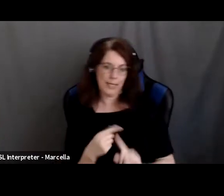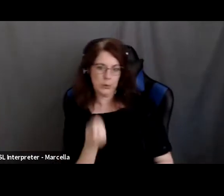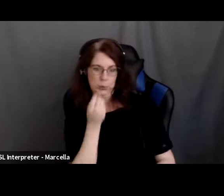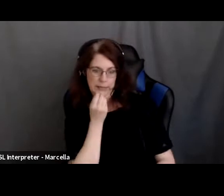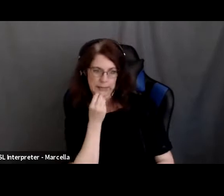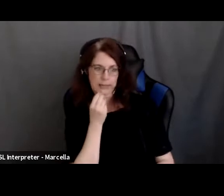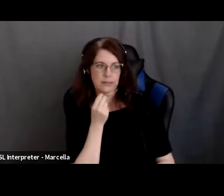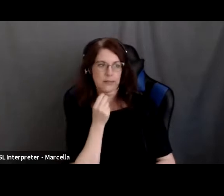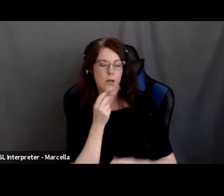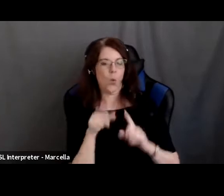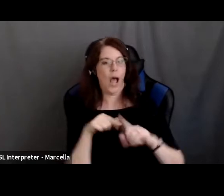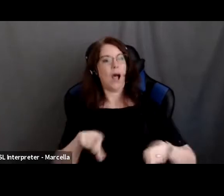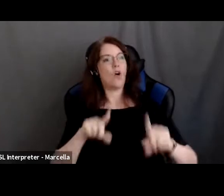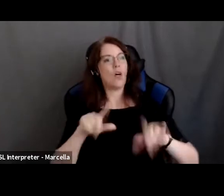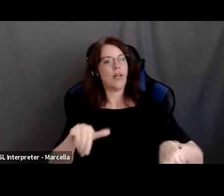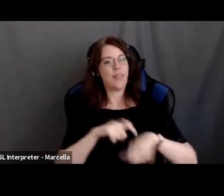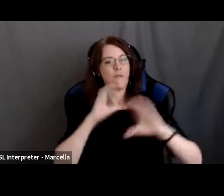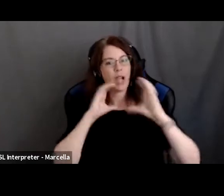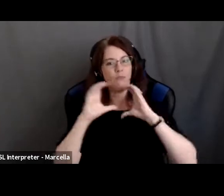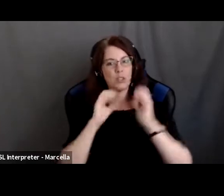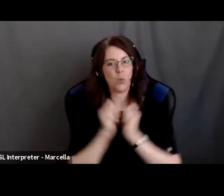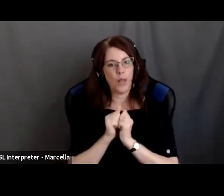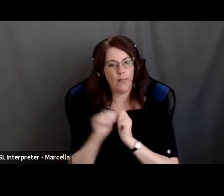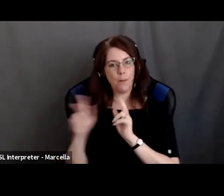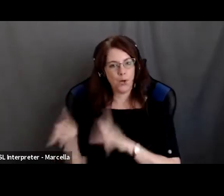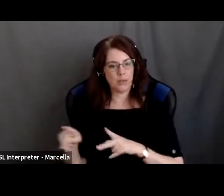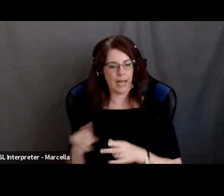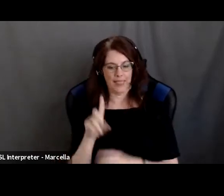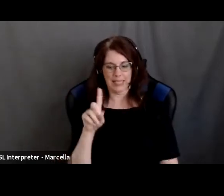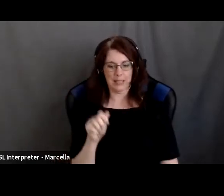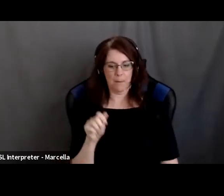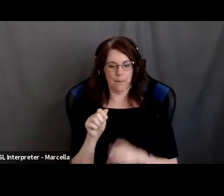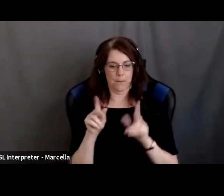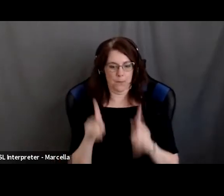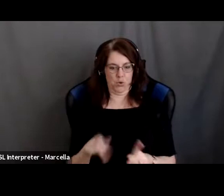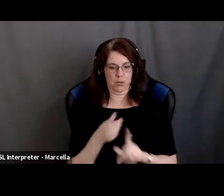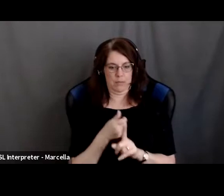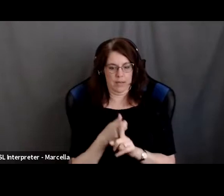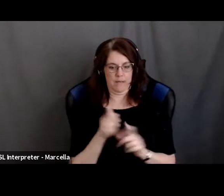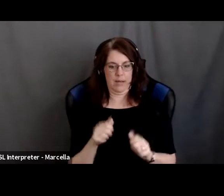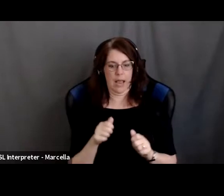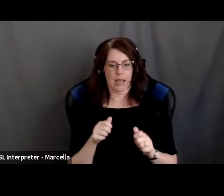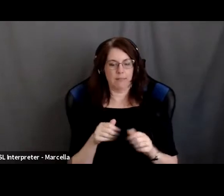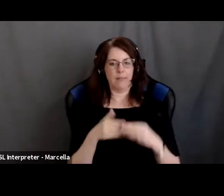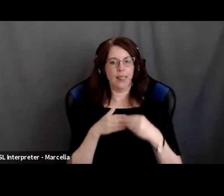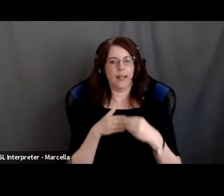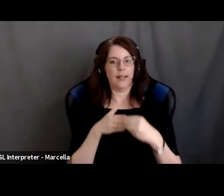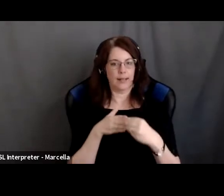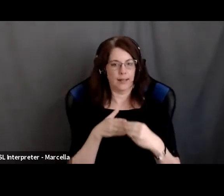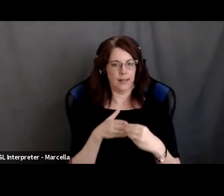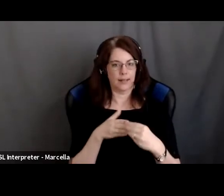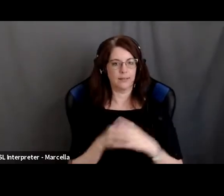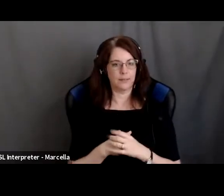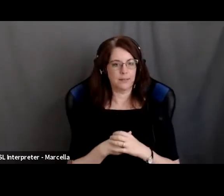friends or with their attendants. And it puts the person with a disability in the driver's seat. So that way you can always,